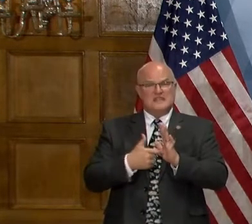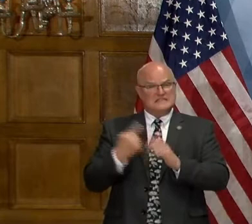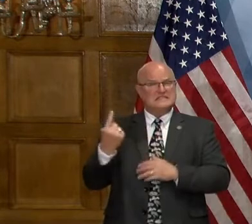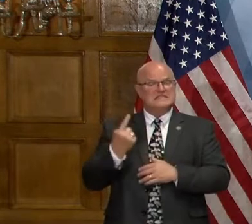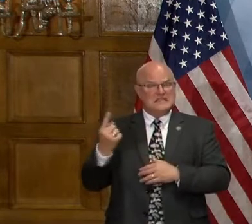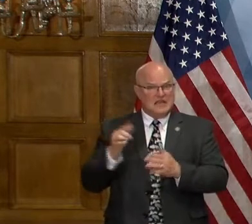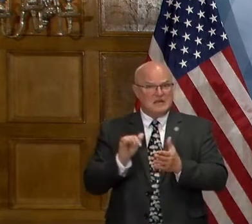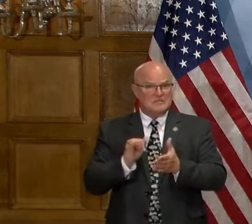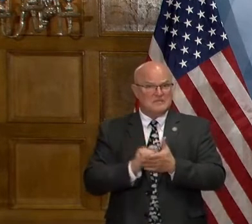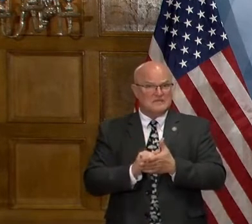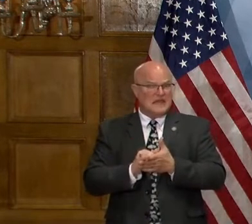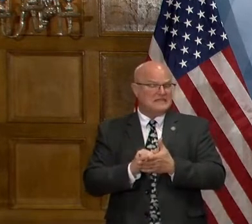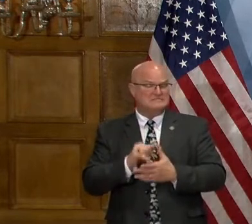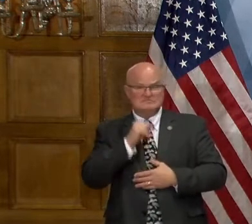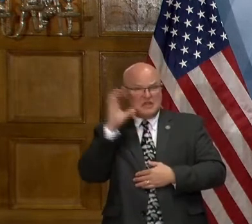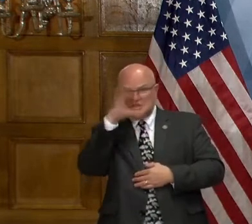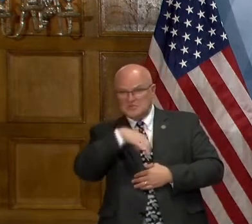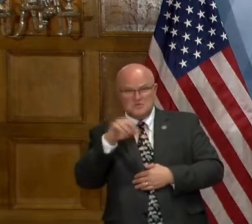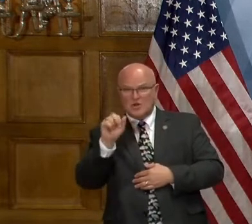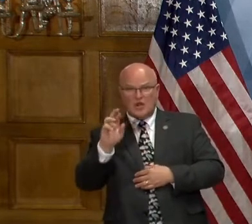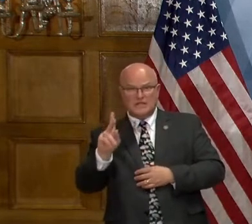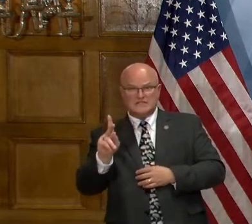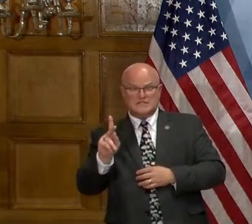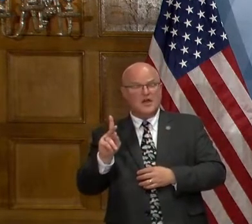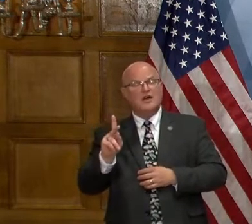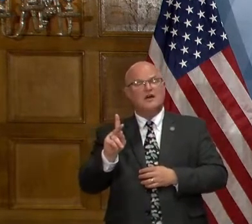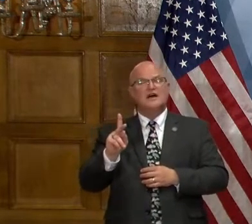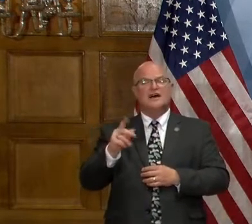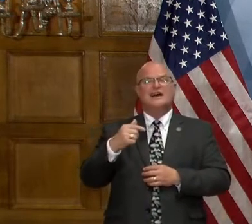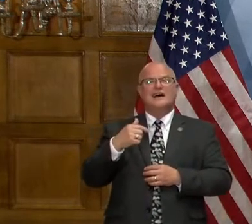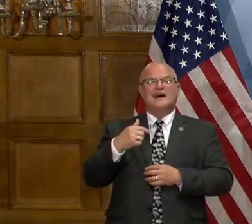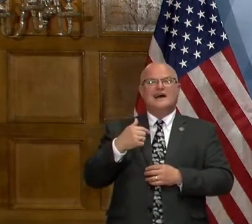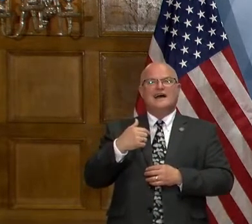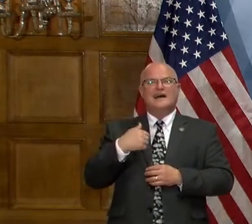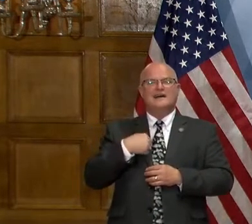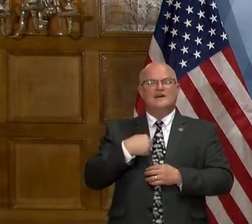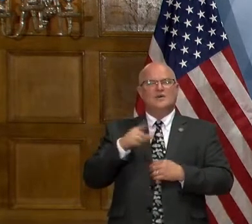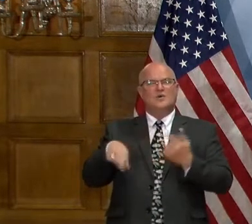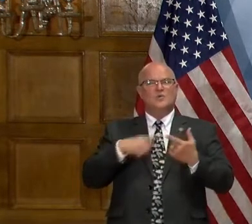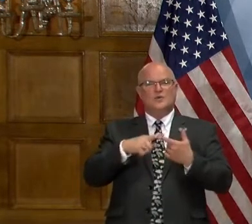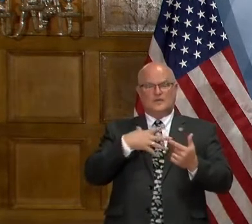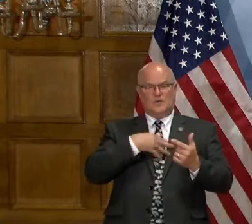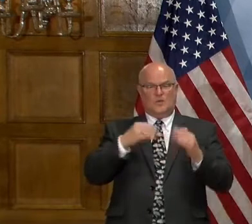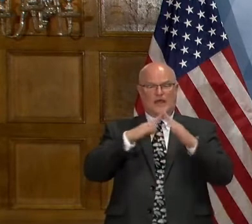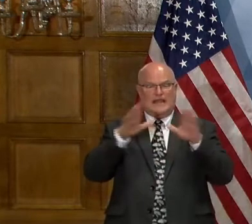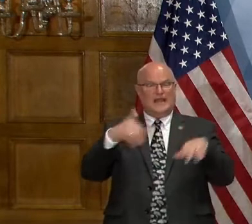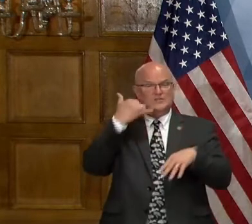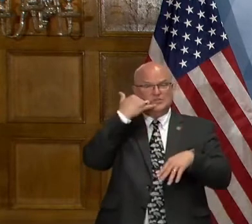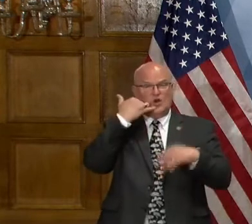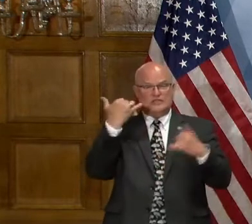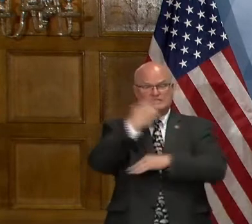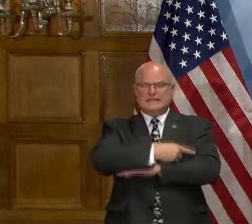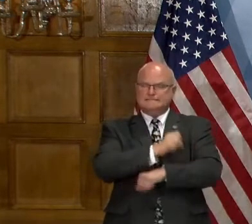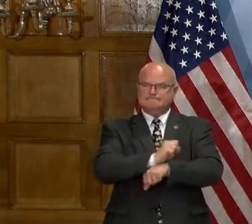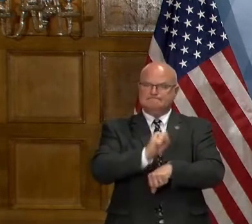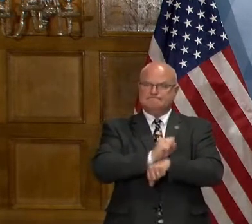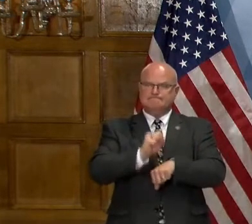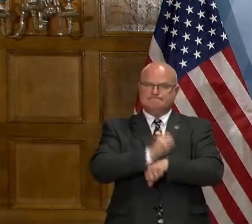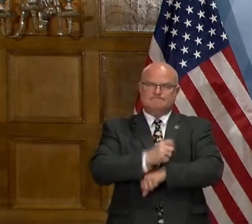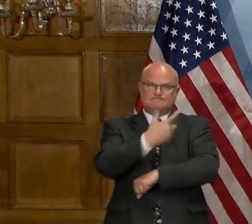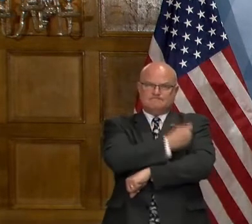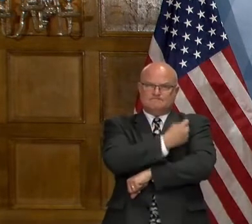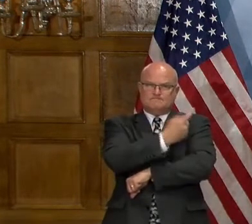something that is not unusual in Arkansas. I on the White House call today, and they're working hard on